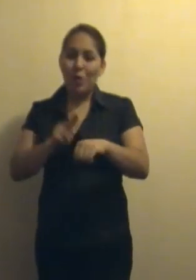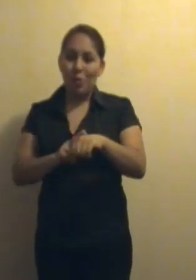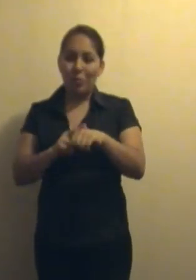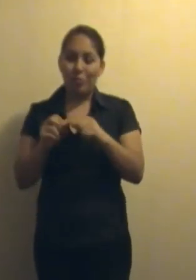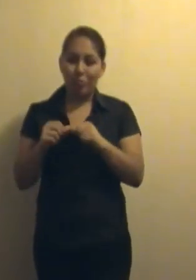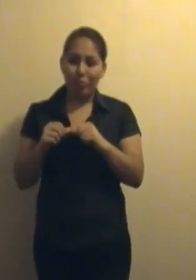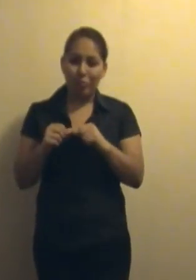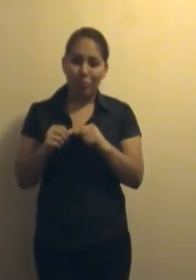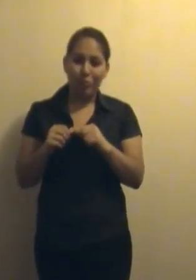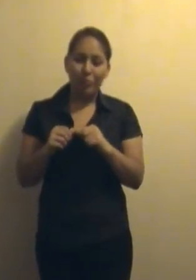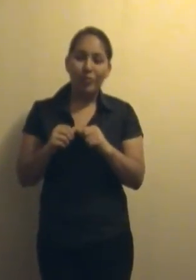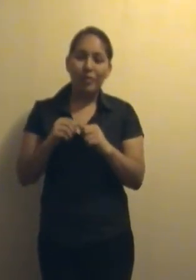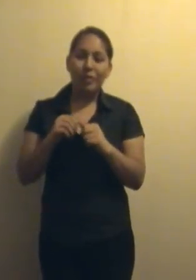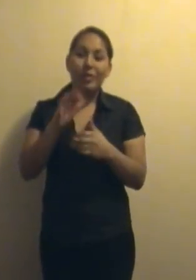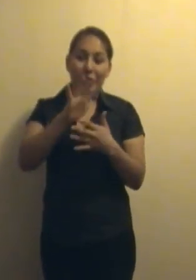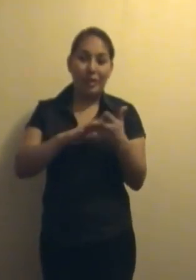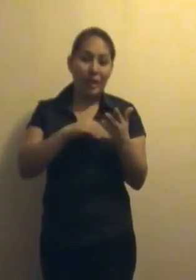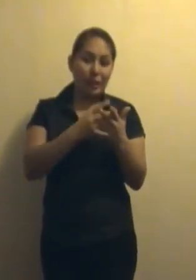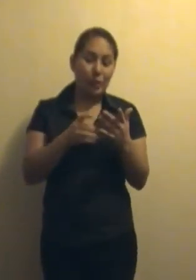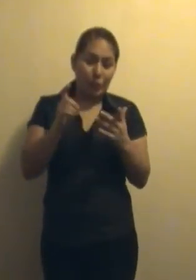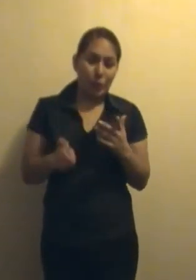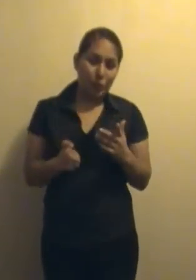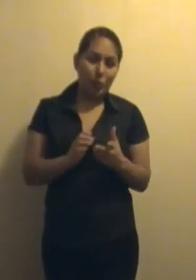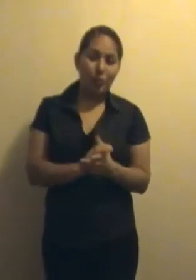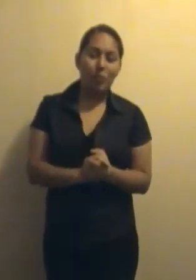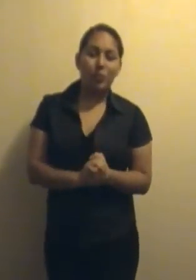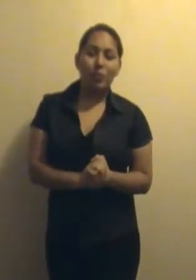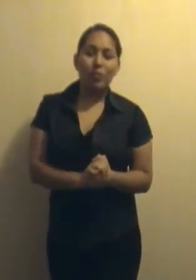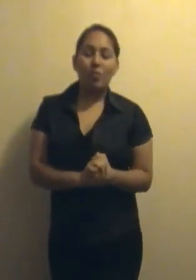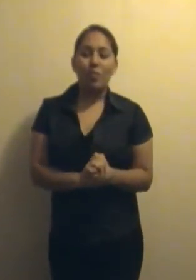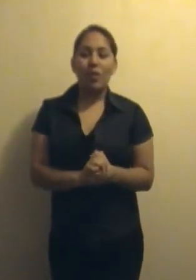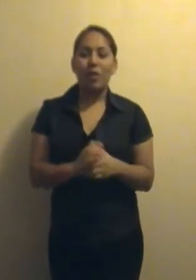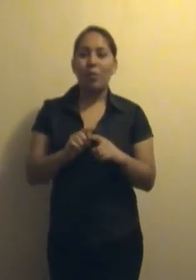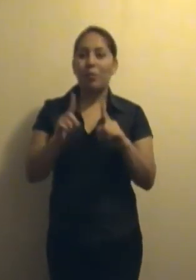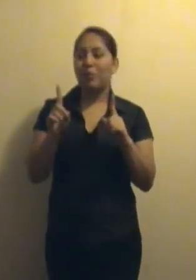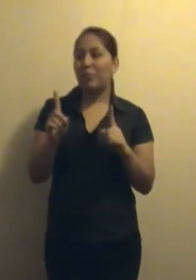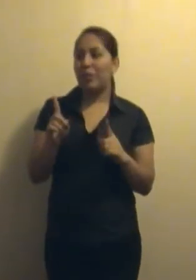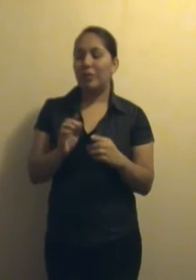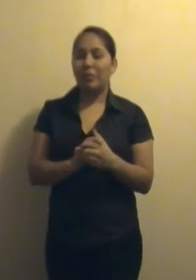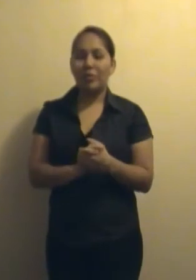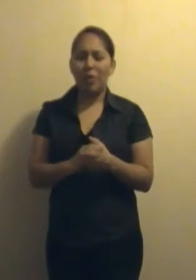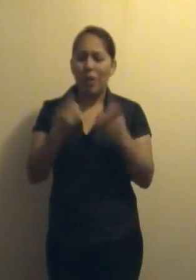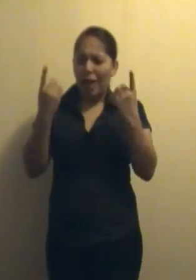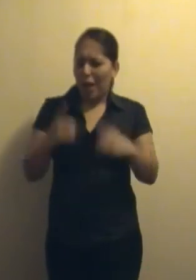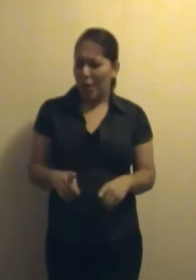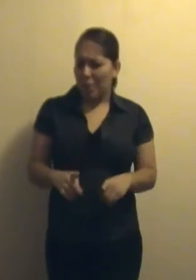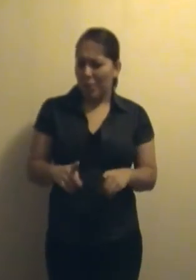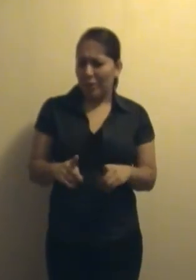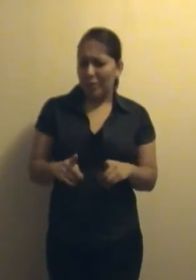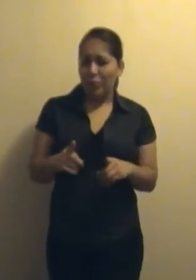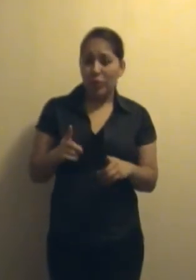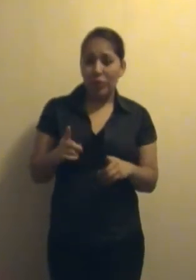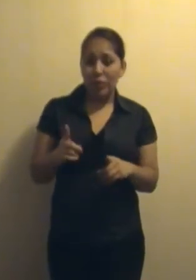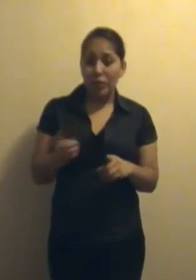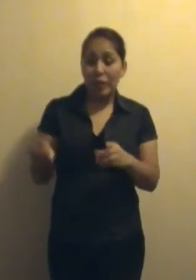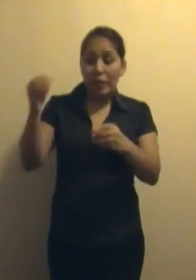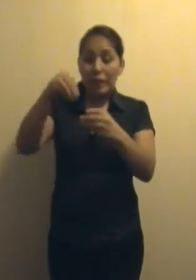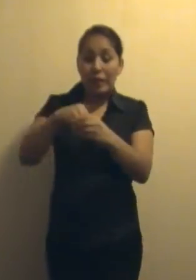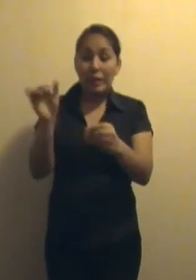us back on the same plane. It was very perplexing, but it turned out they had replaced the engine overnight with another engine that had